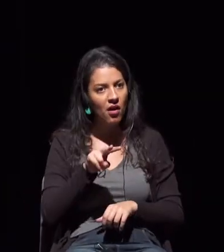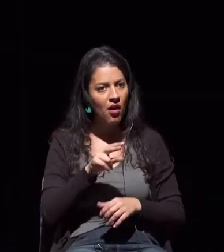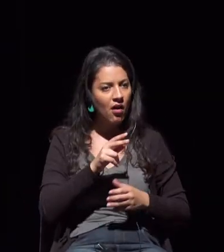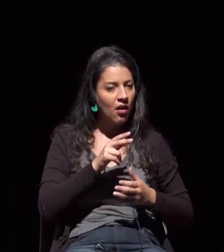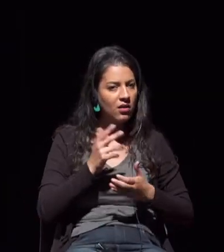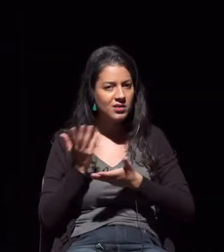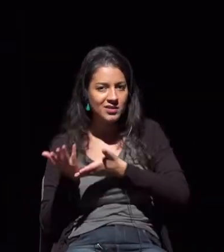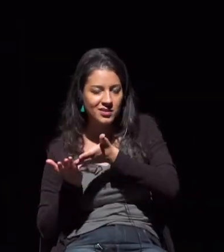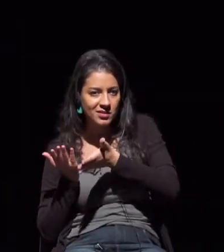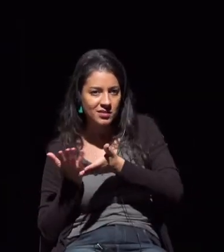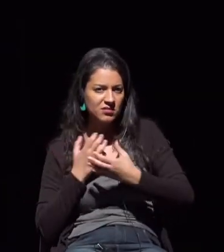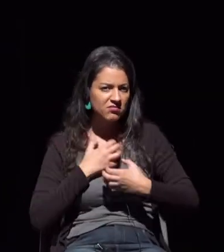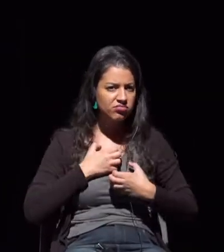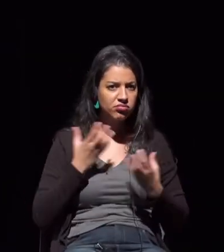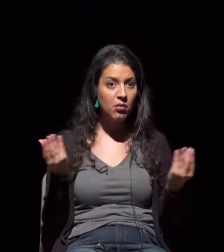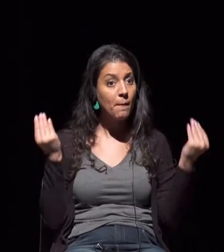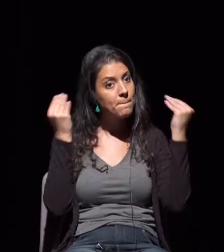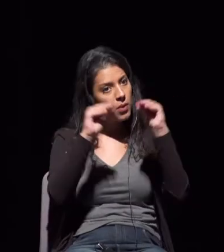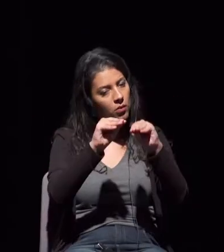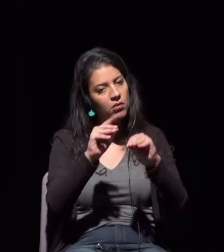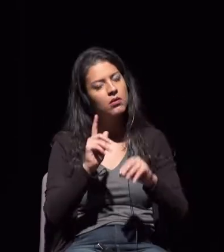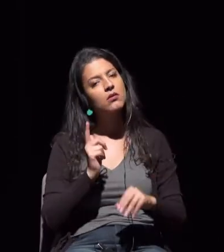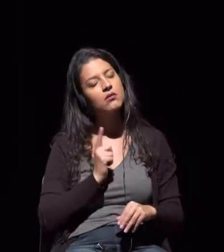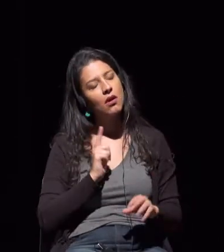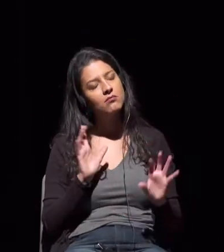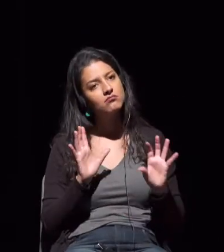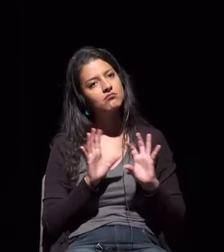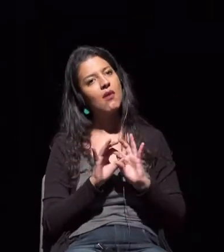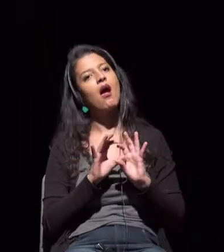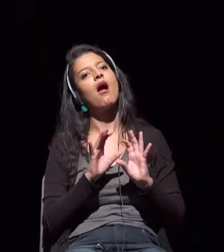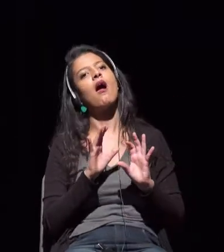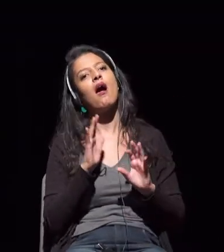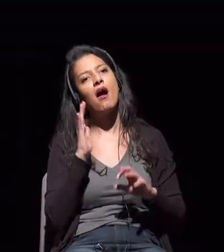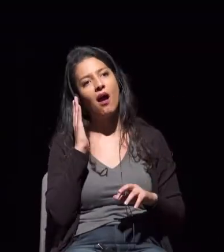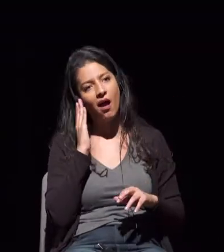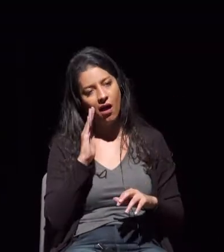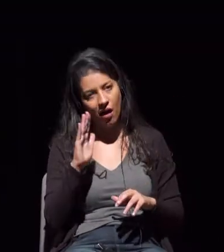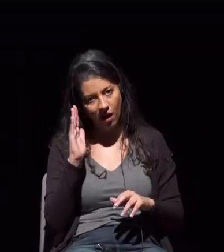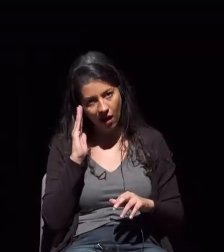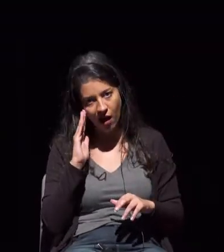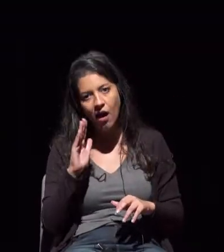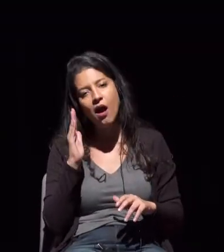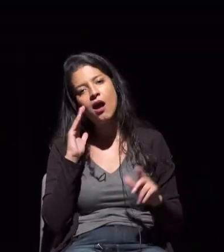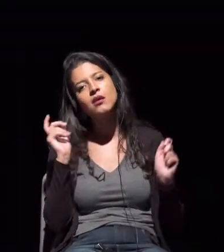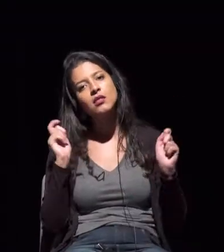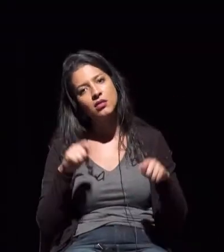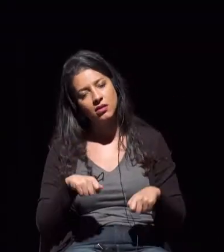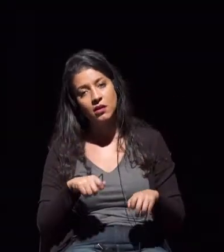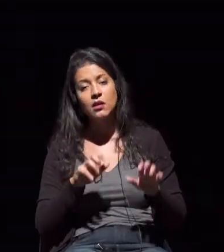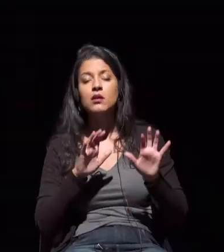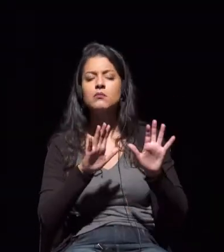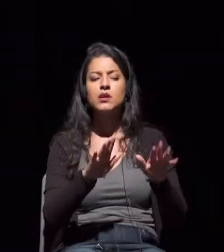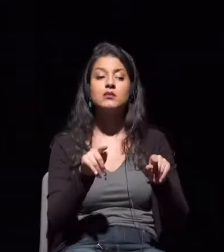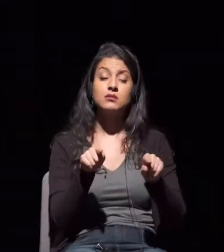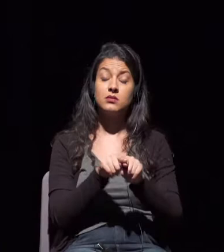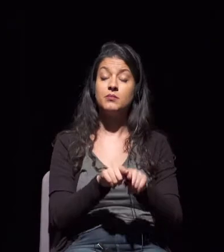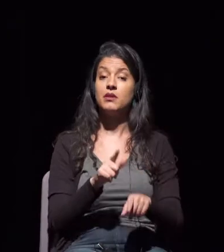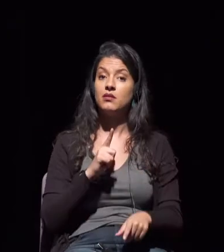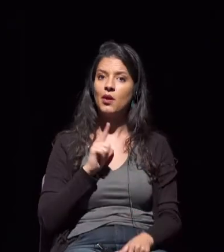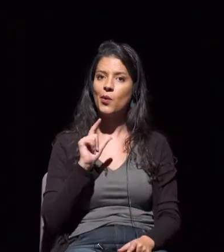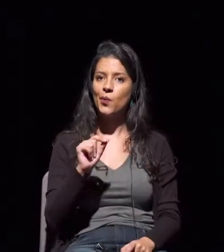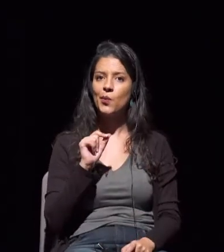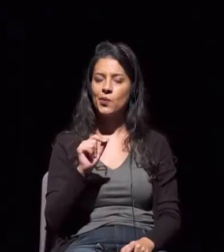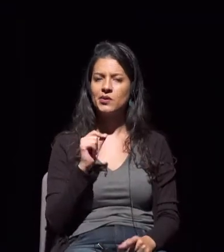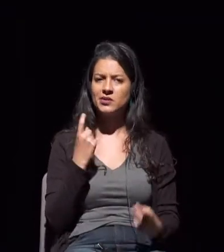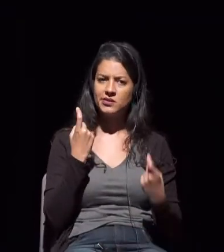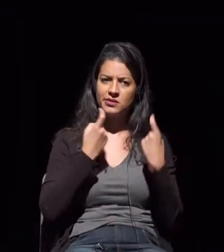you know, begin to sort of evoke a certain tension, you know, that even though they can't, they're not really supposed to coexist, but in terms of